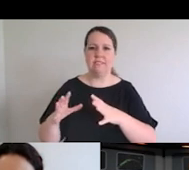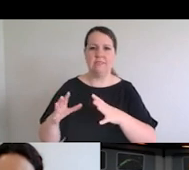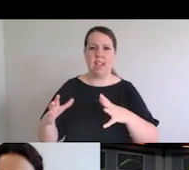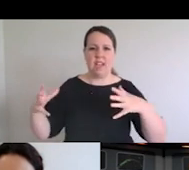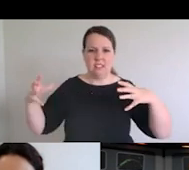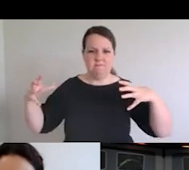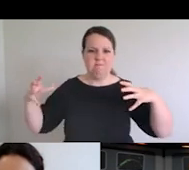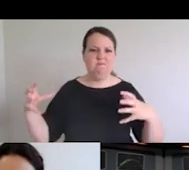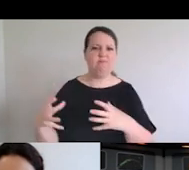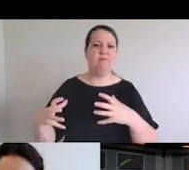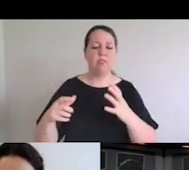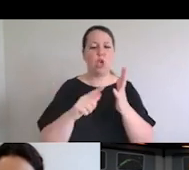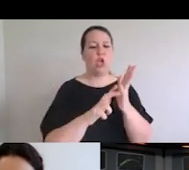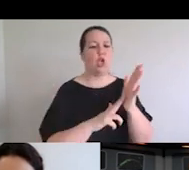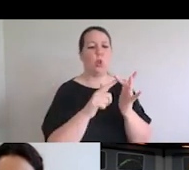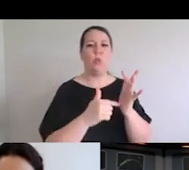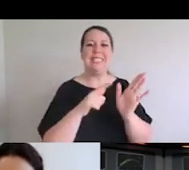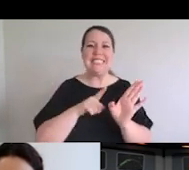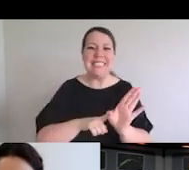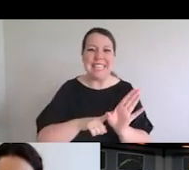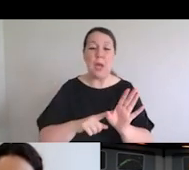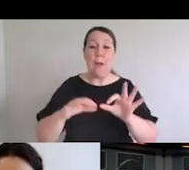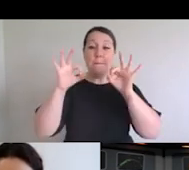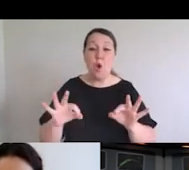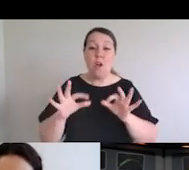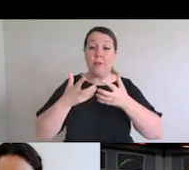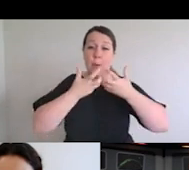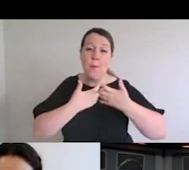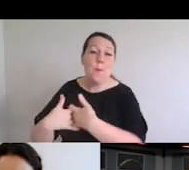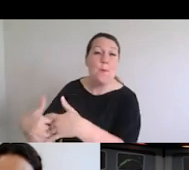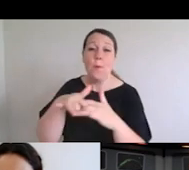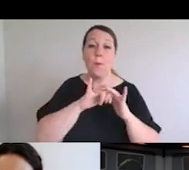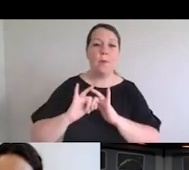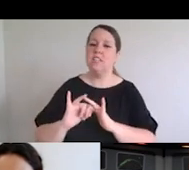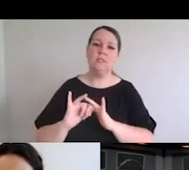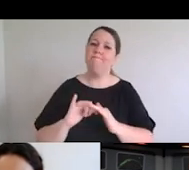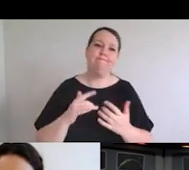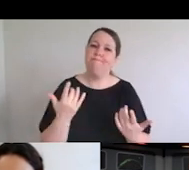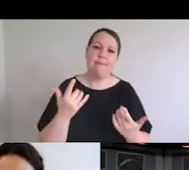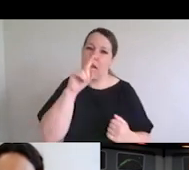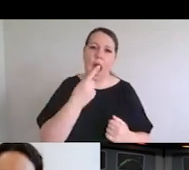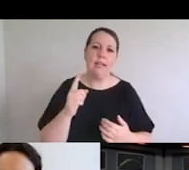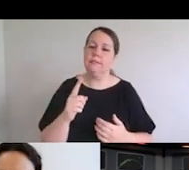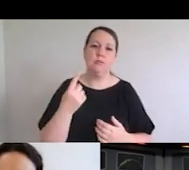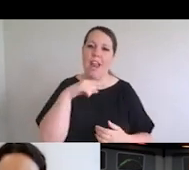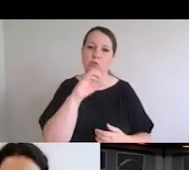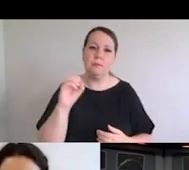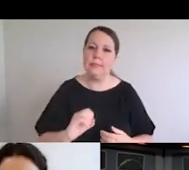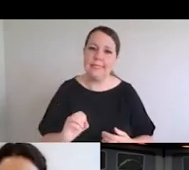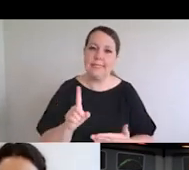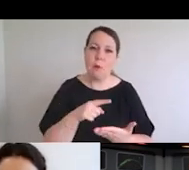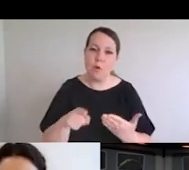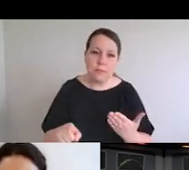Unanimity is not possible. The goal of accessibility speaks to all people with disabilities